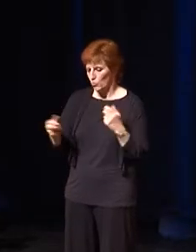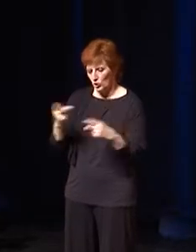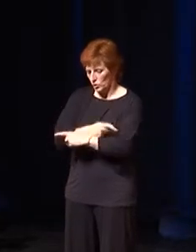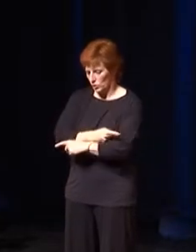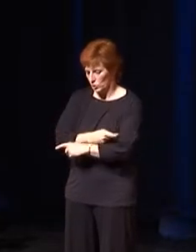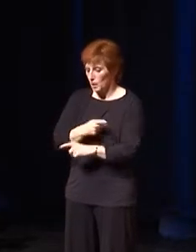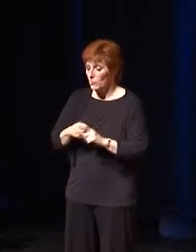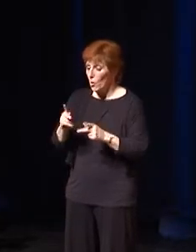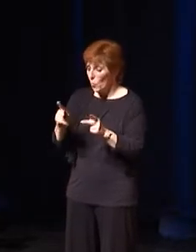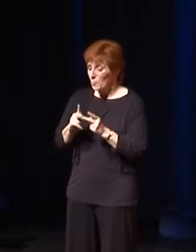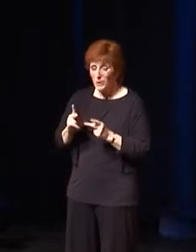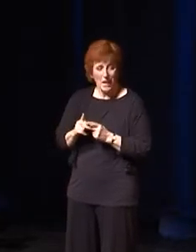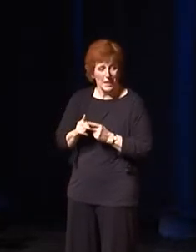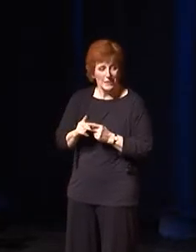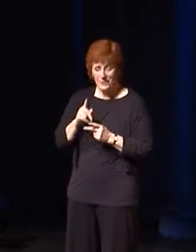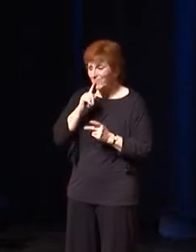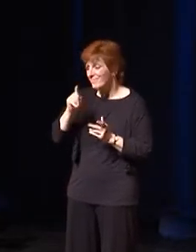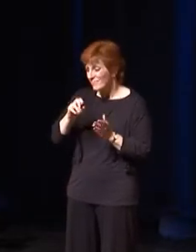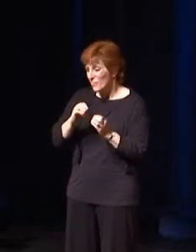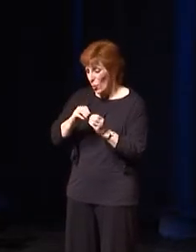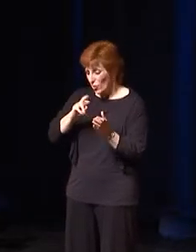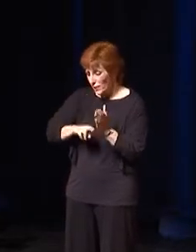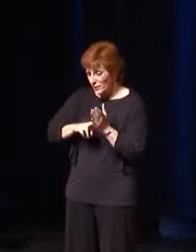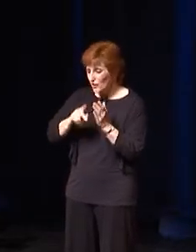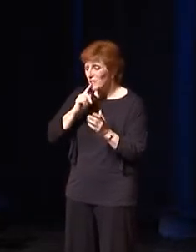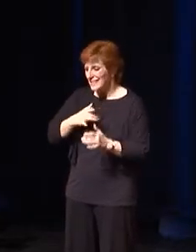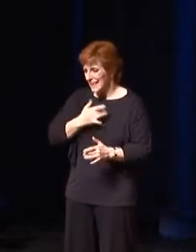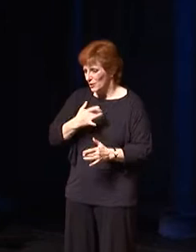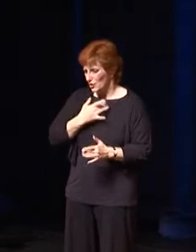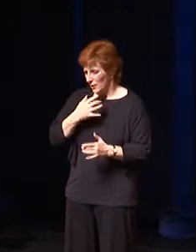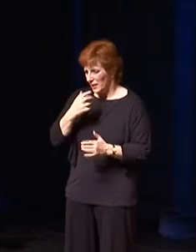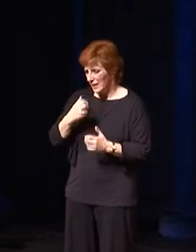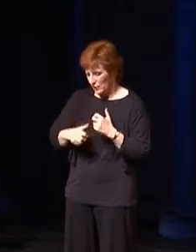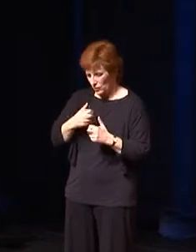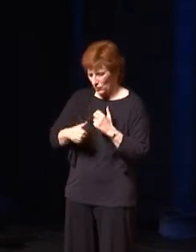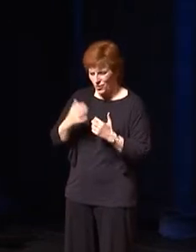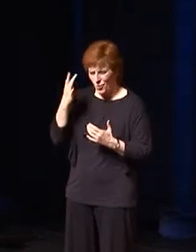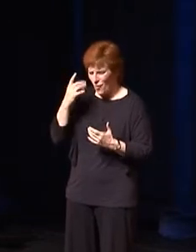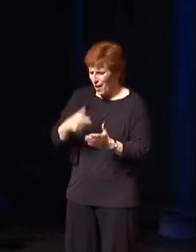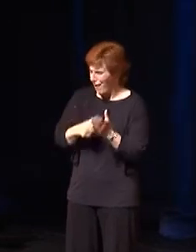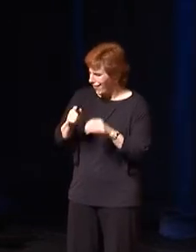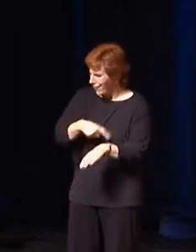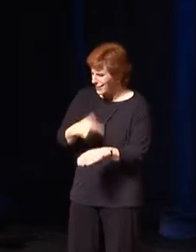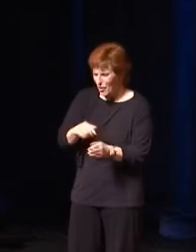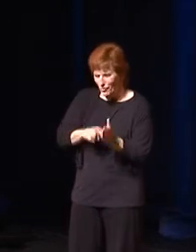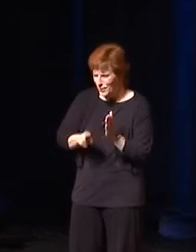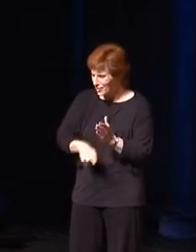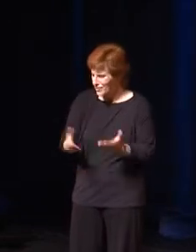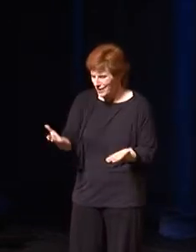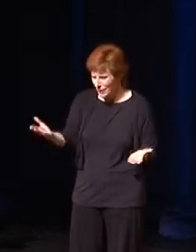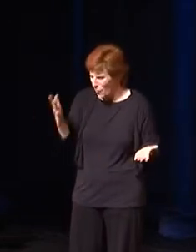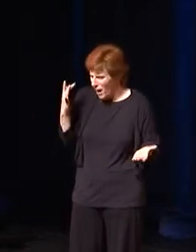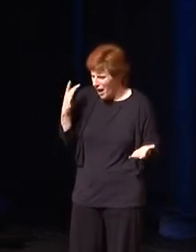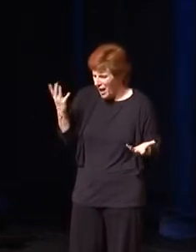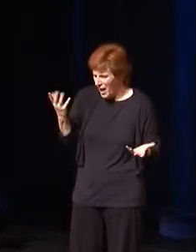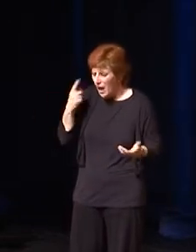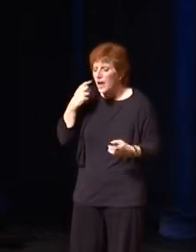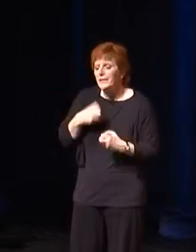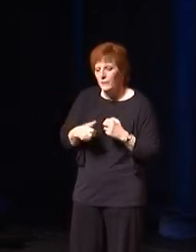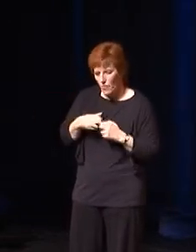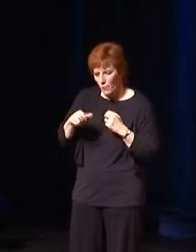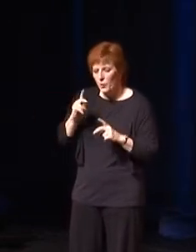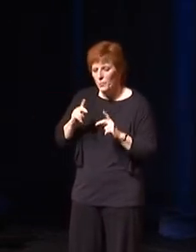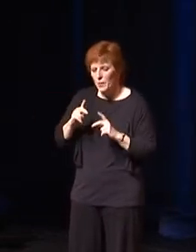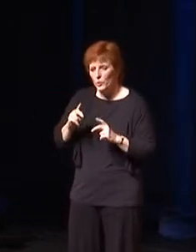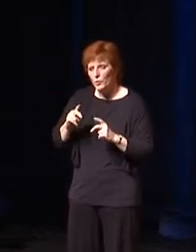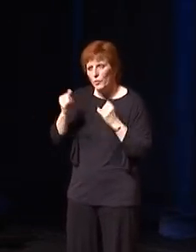there's one place where we really need research, it's on these sensory issues. And why is it taking so long to do research on this? I think it's hard for people